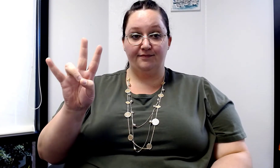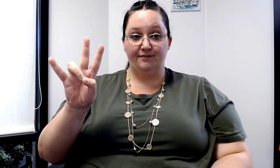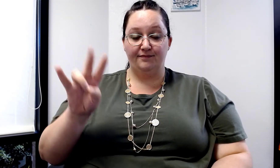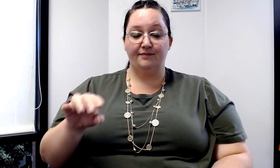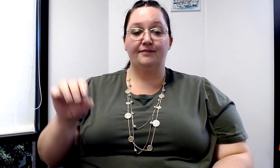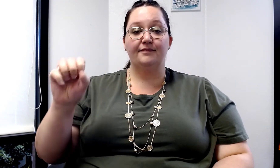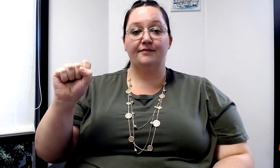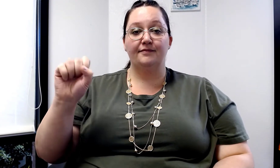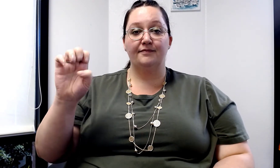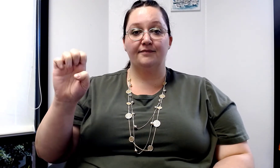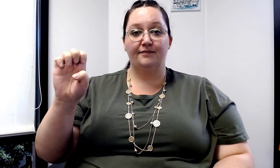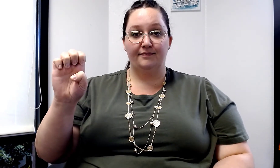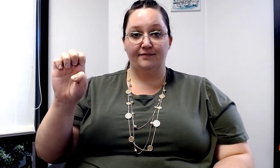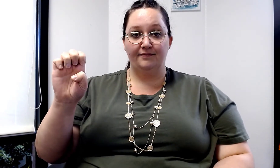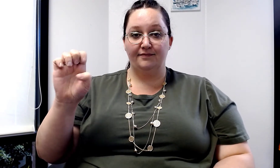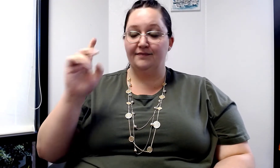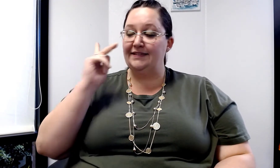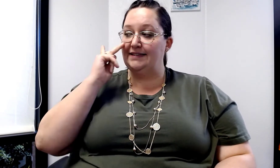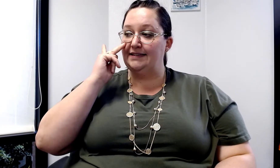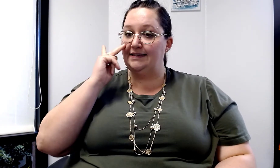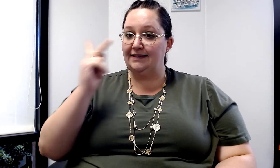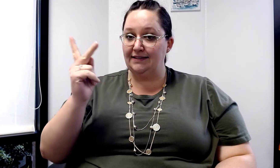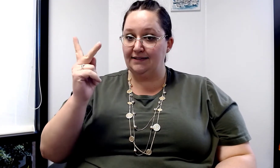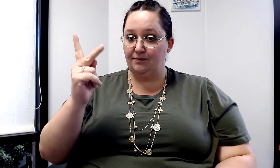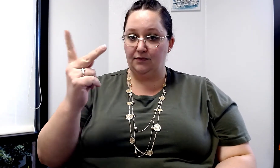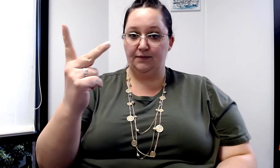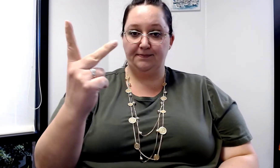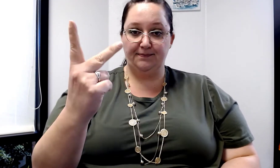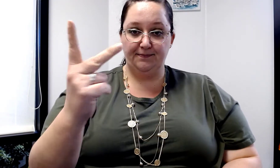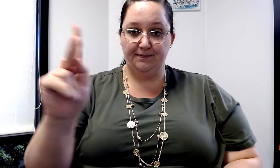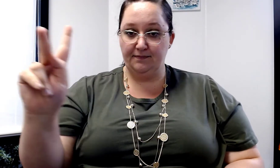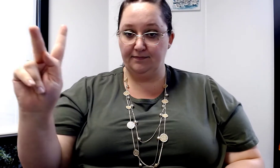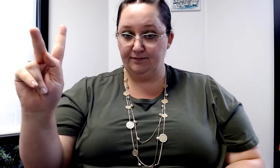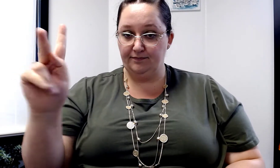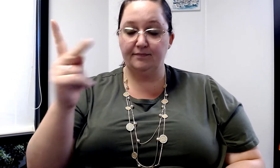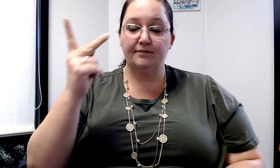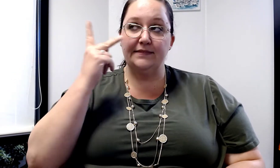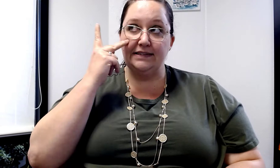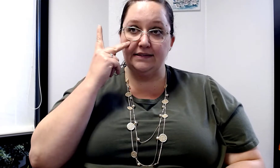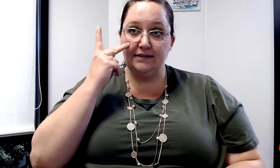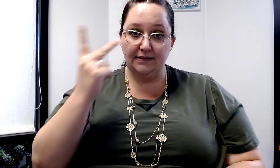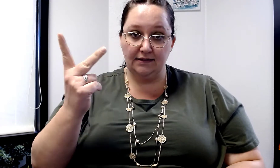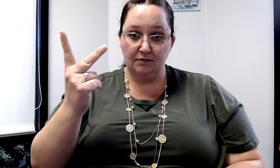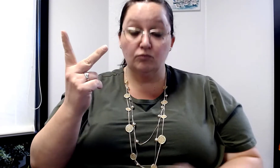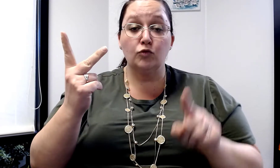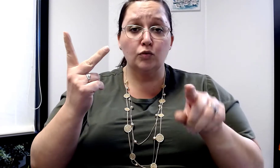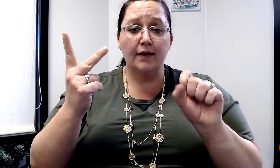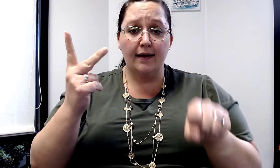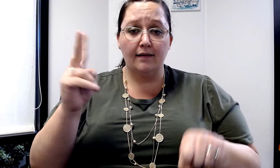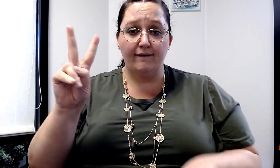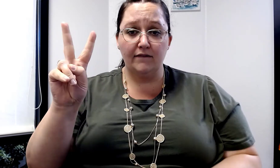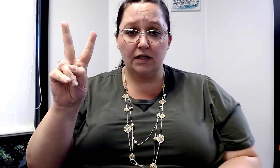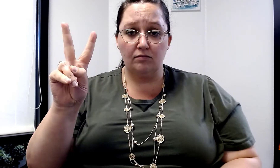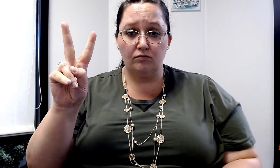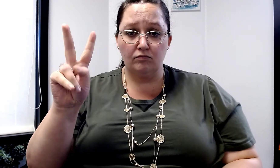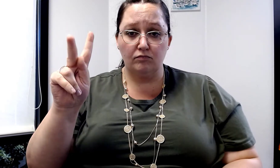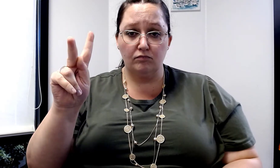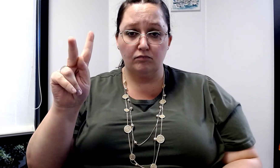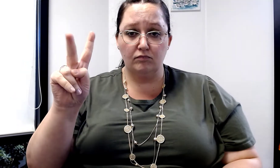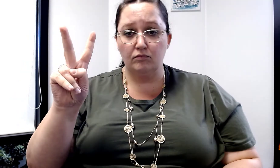Number 37, C. You can have a K or you can have a V hand shape. And you're